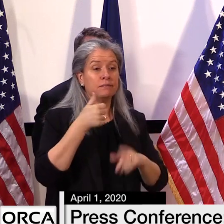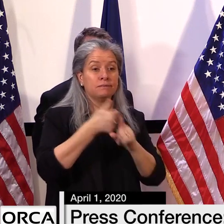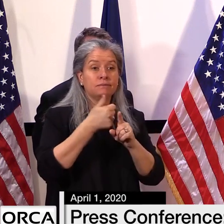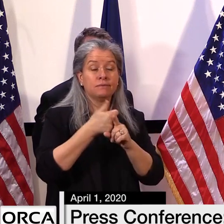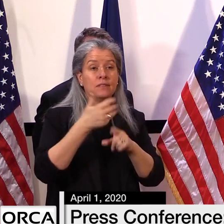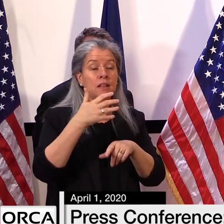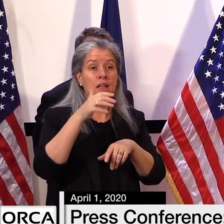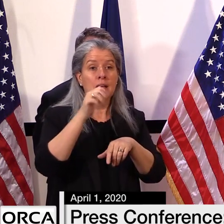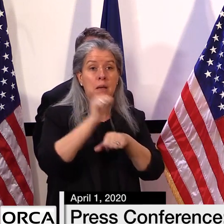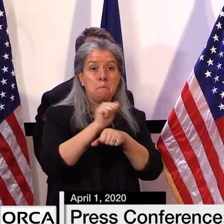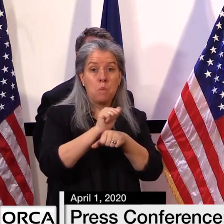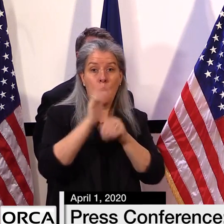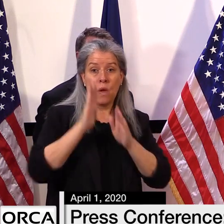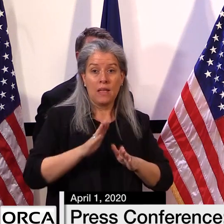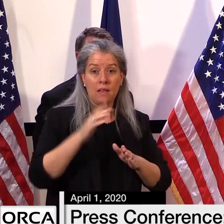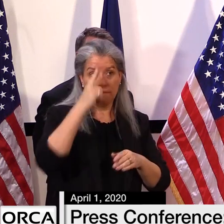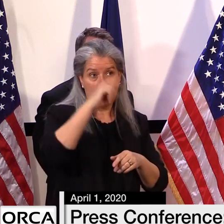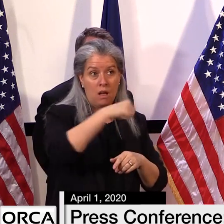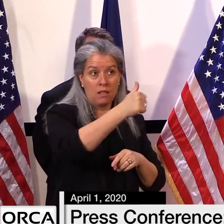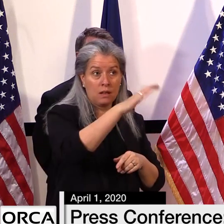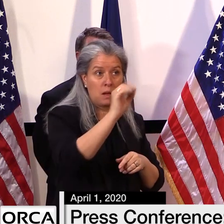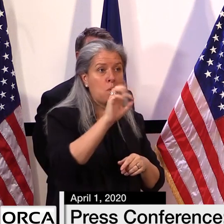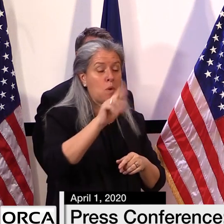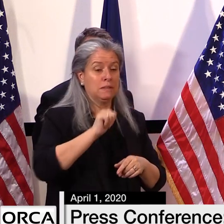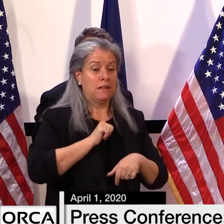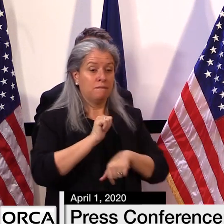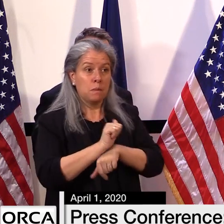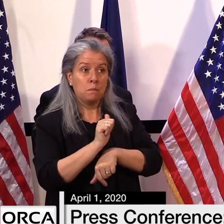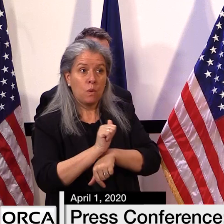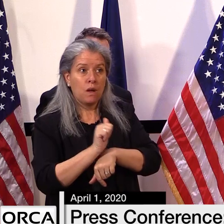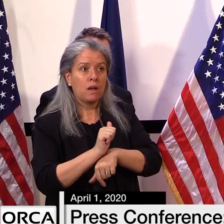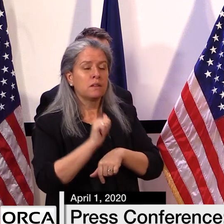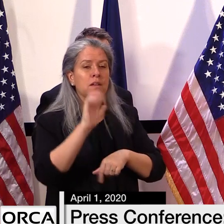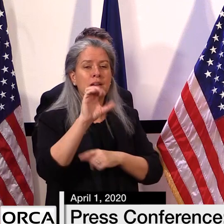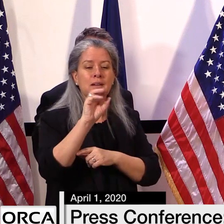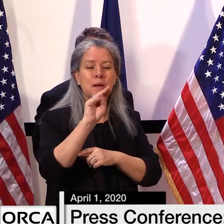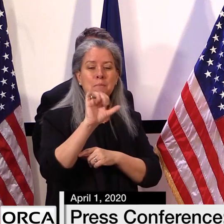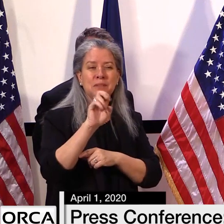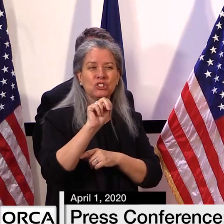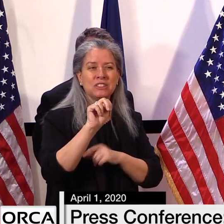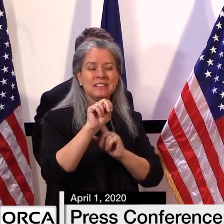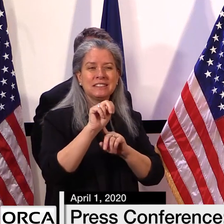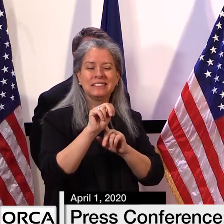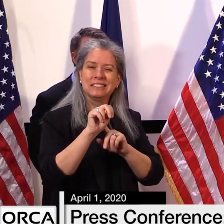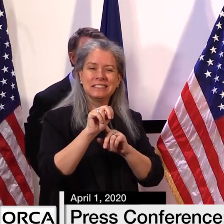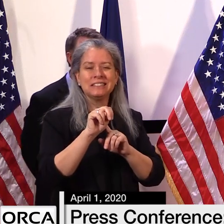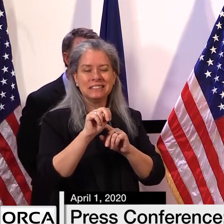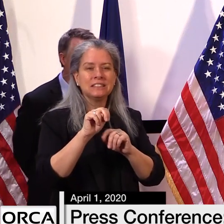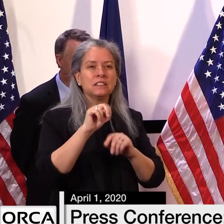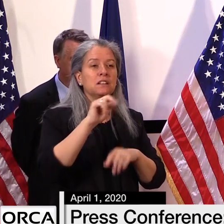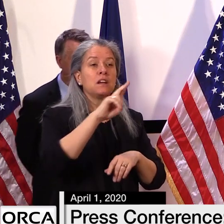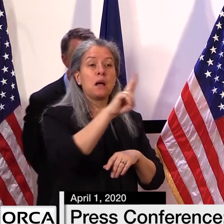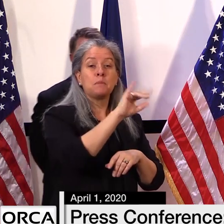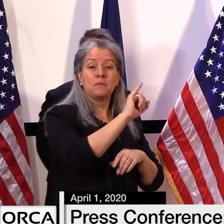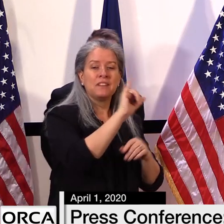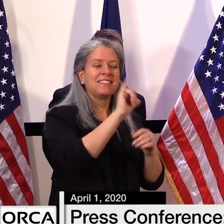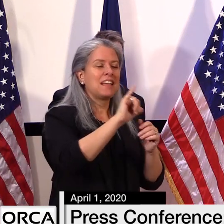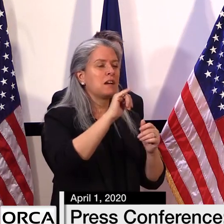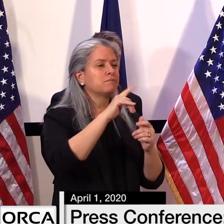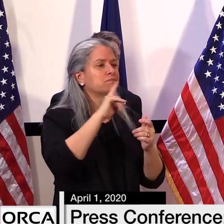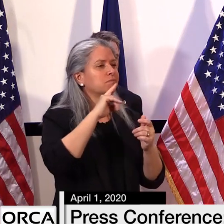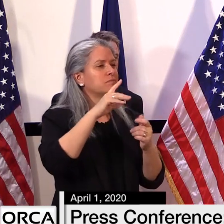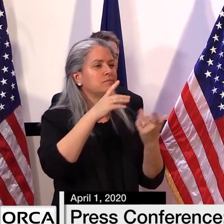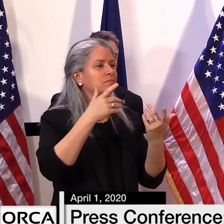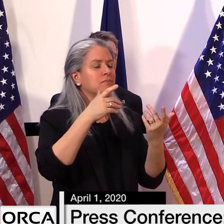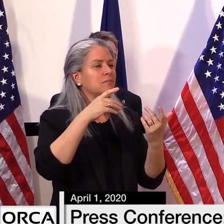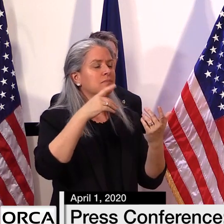an employee of another company or if they're self-employed, unemployment insurance is designed for people who, through